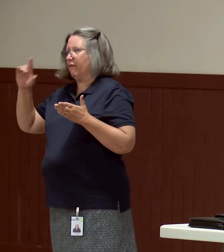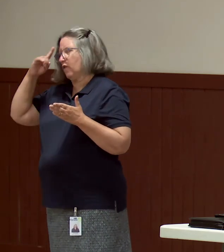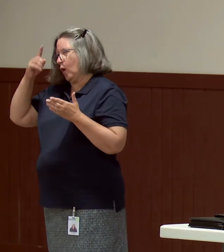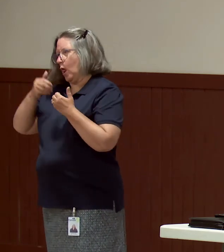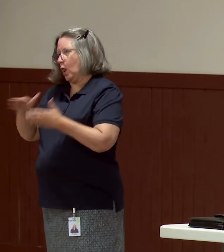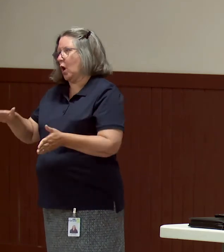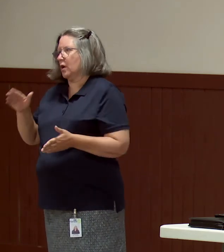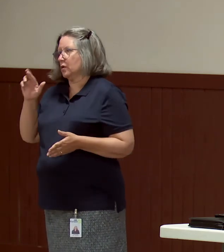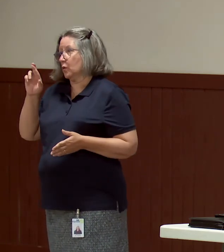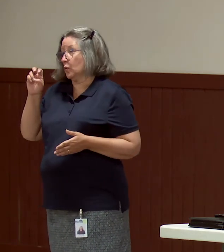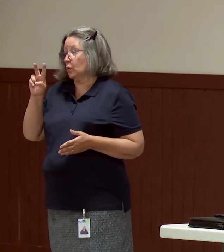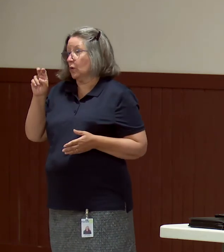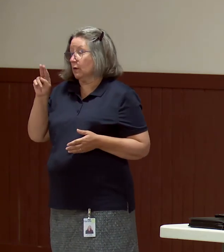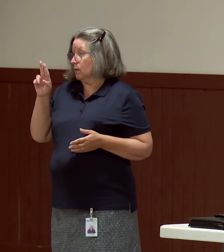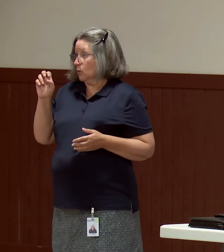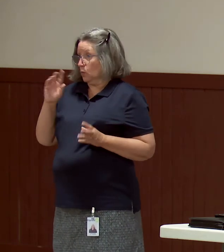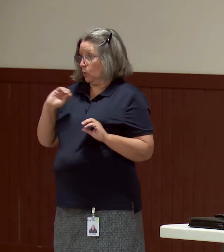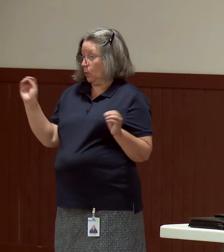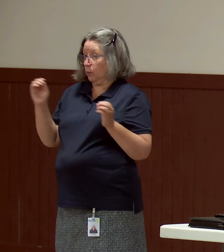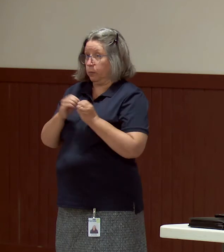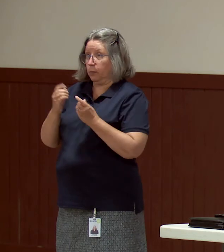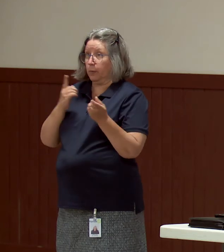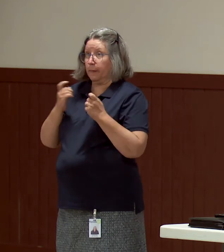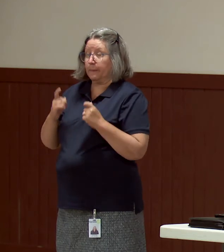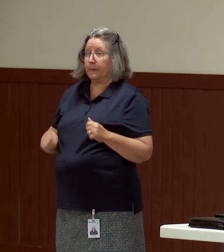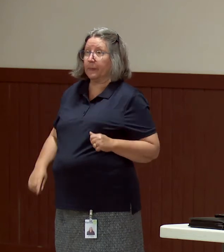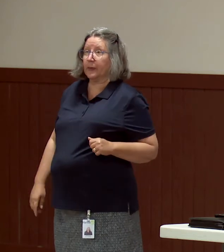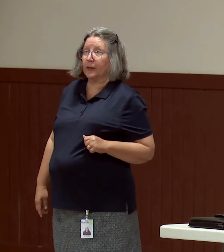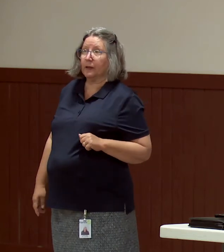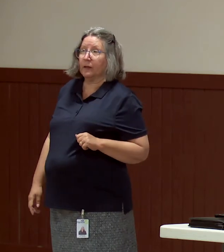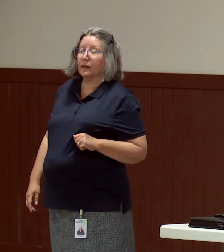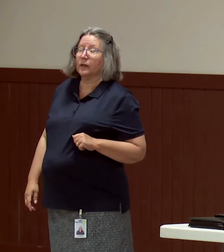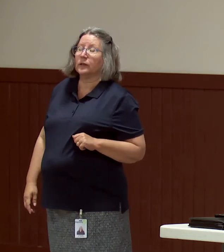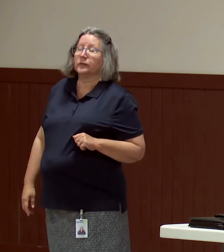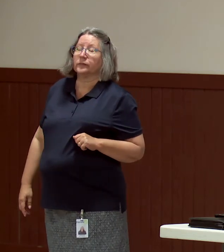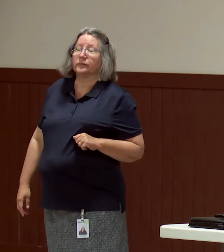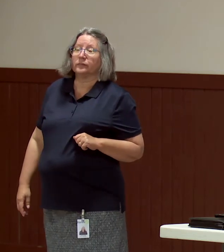revenue. If there's no other questions, yep.